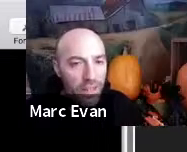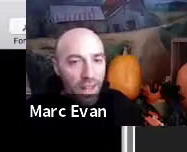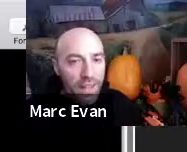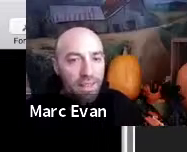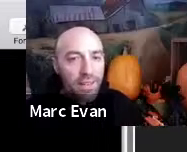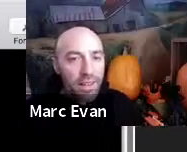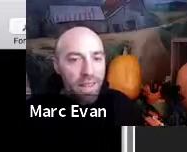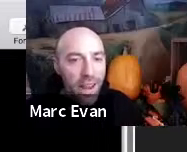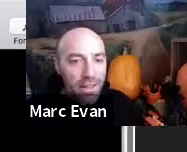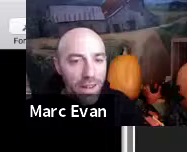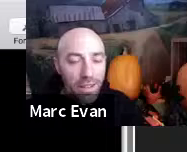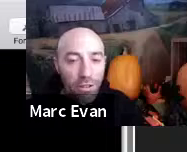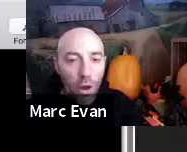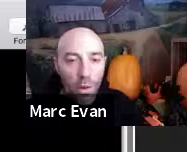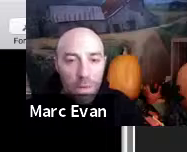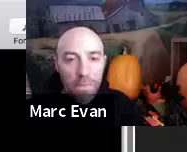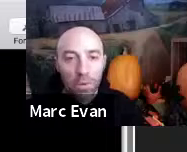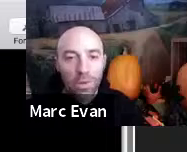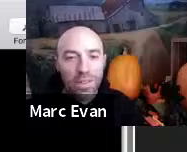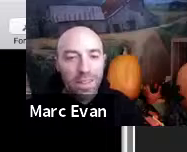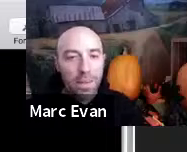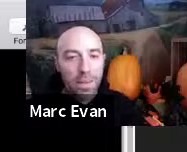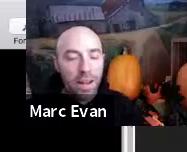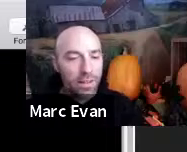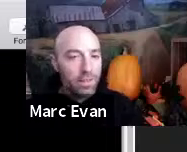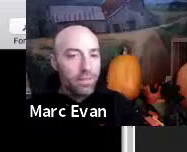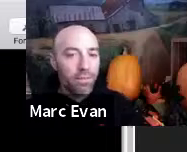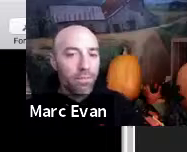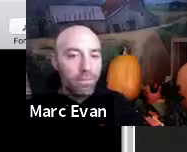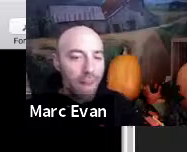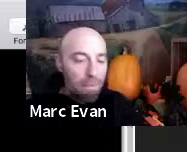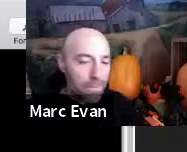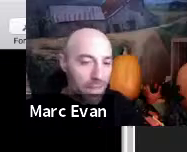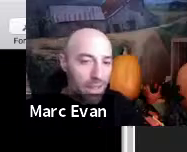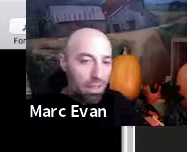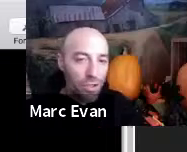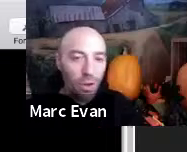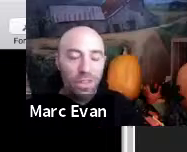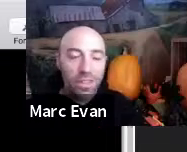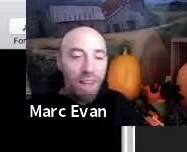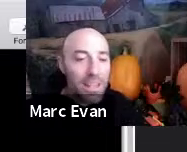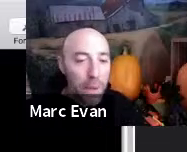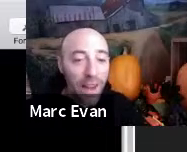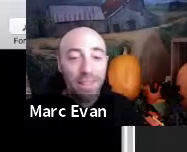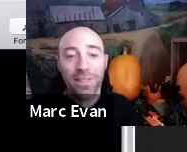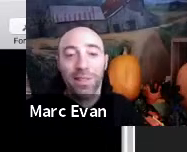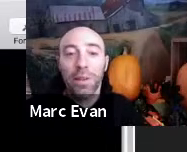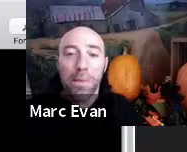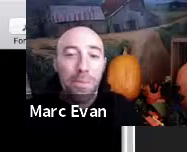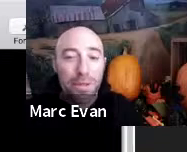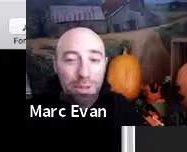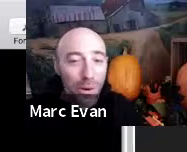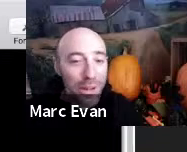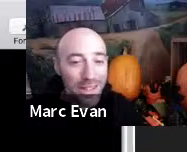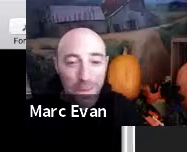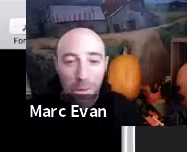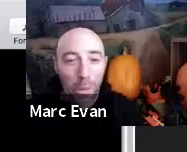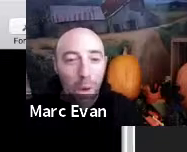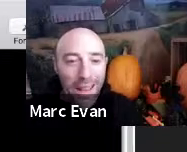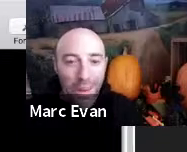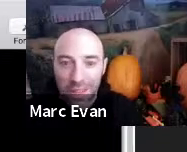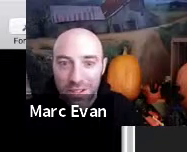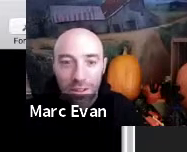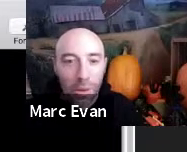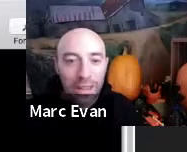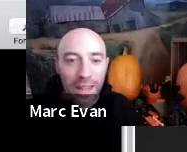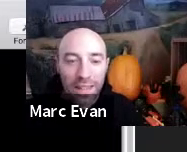they would collect in the air and glow, and people would see them and not be sure of the science behind it. So they would come up with stories about